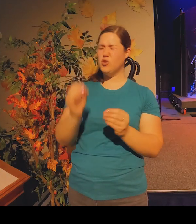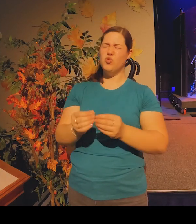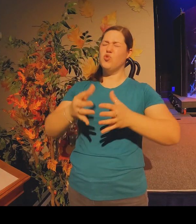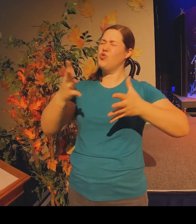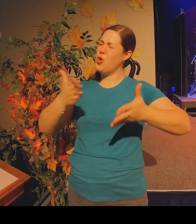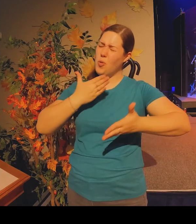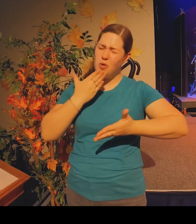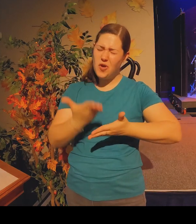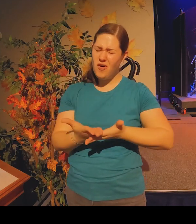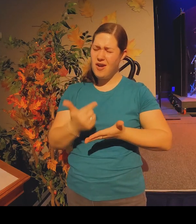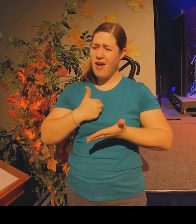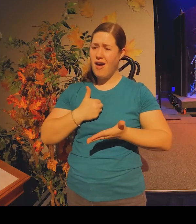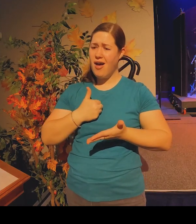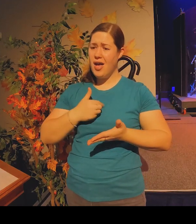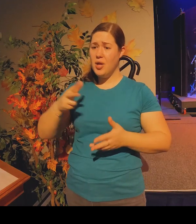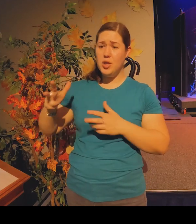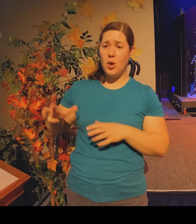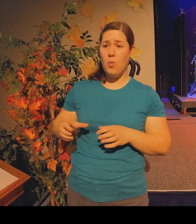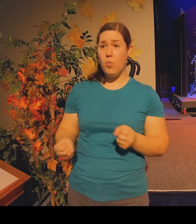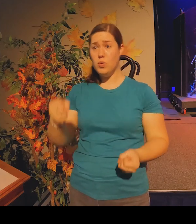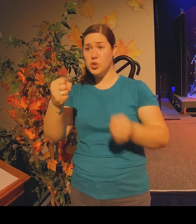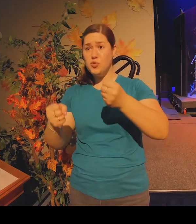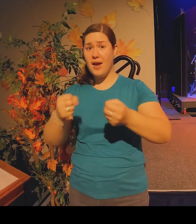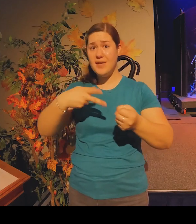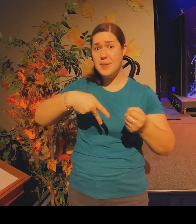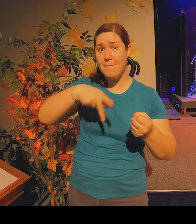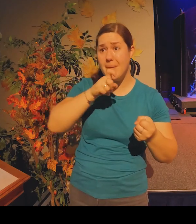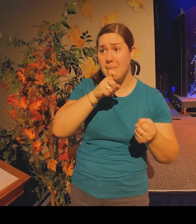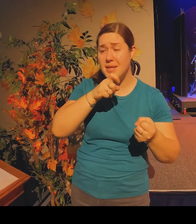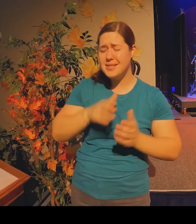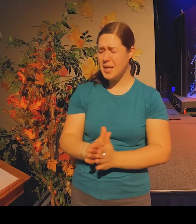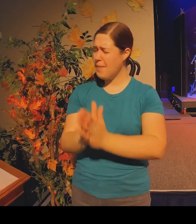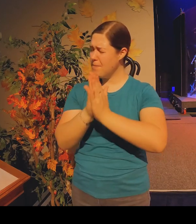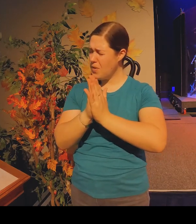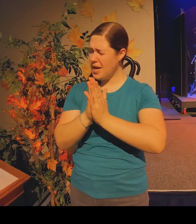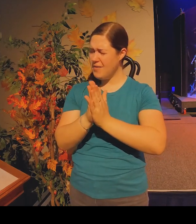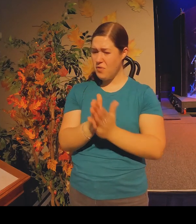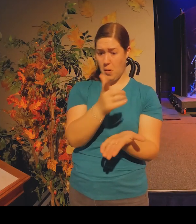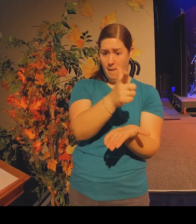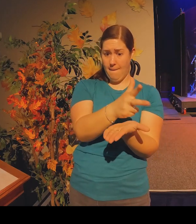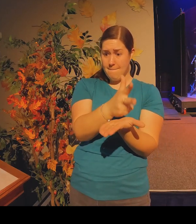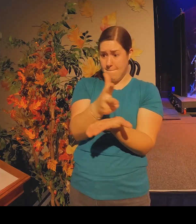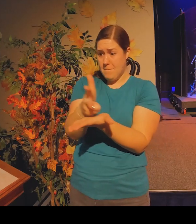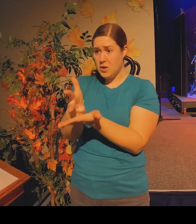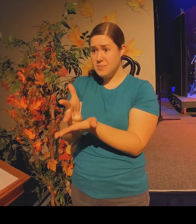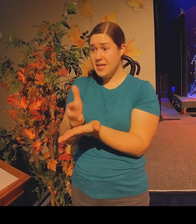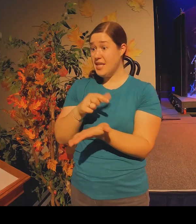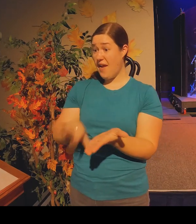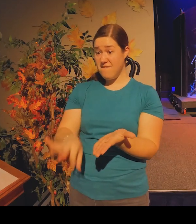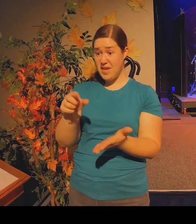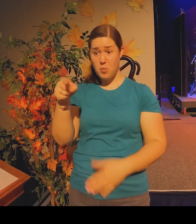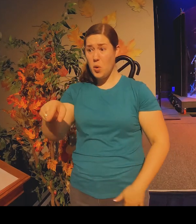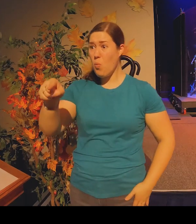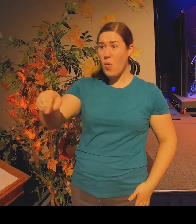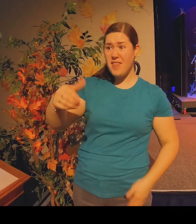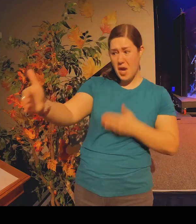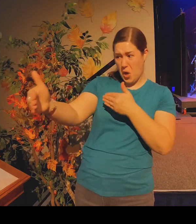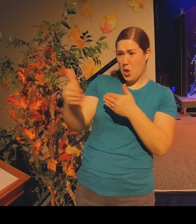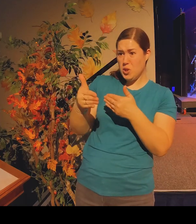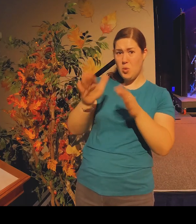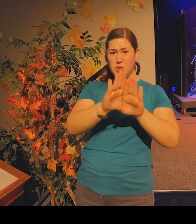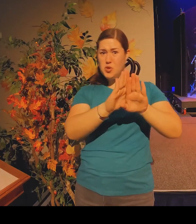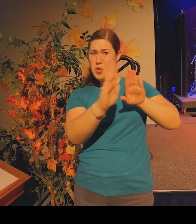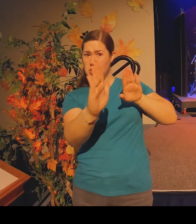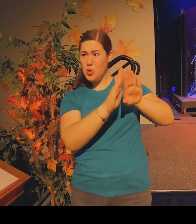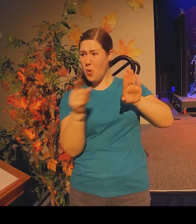I got one right in the front. Isn't God great? And you're thinking, what in the world? And you're rolling your eyes thinking, my gosh,